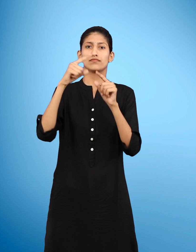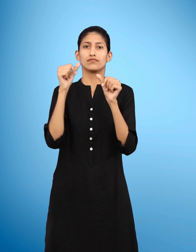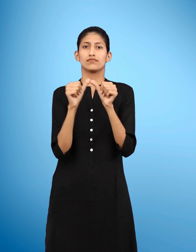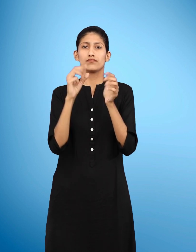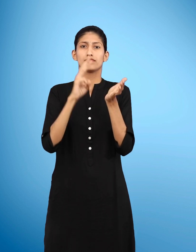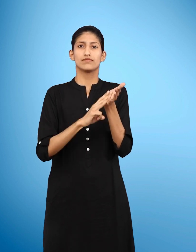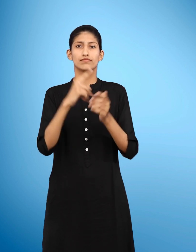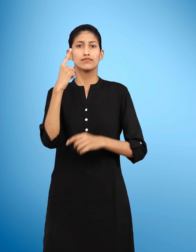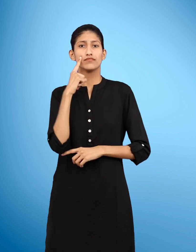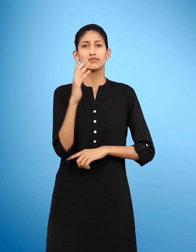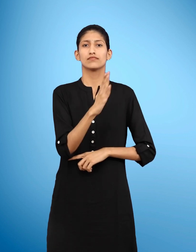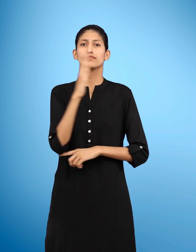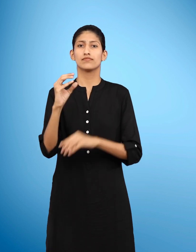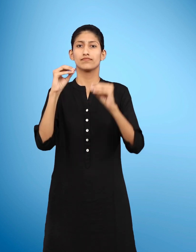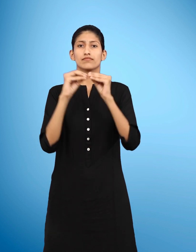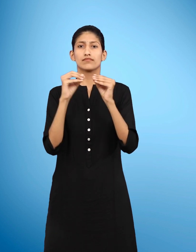Gautami Bal Shri.